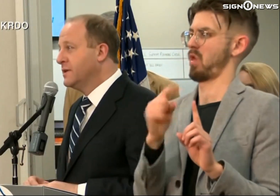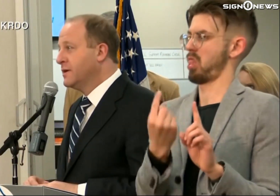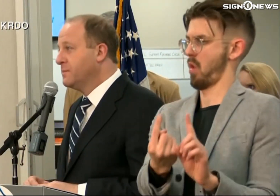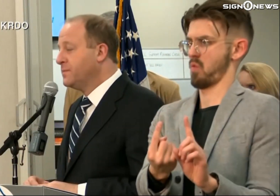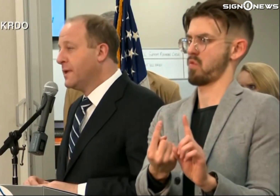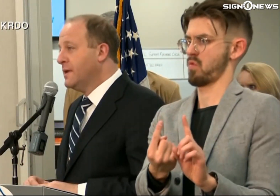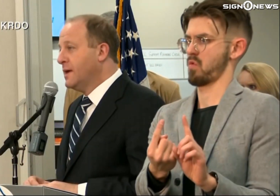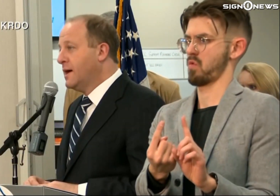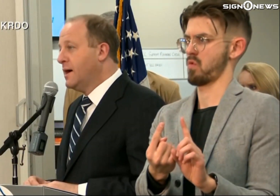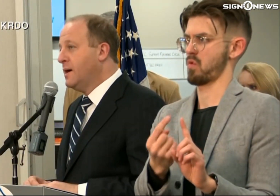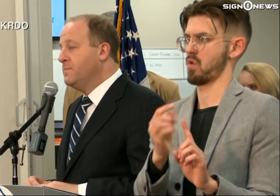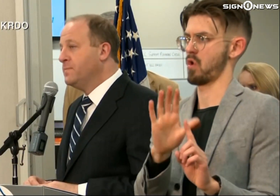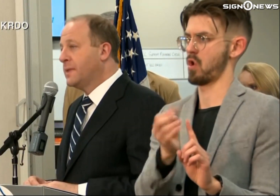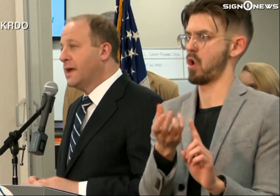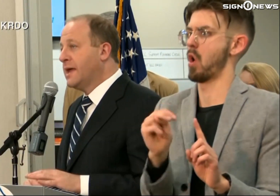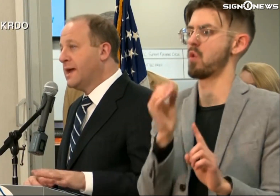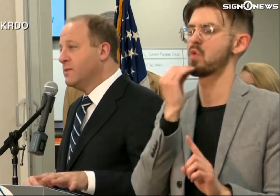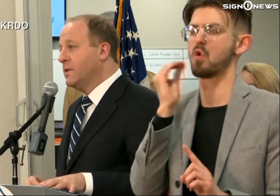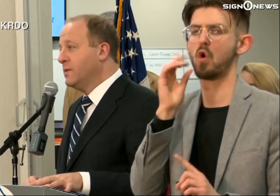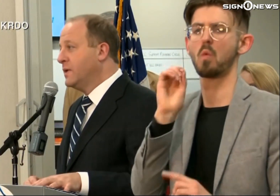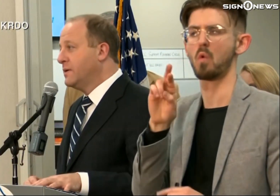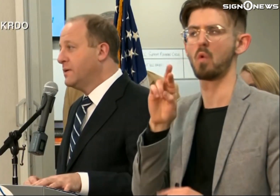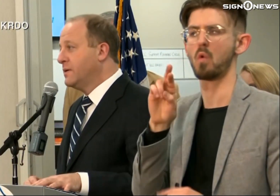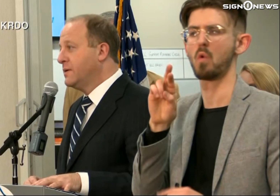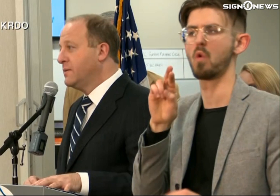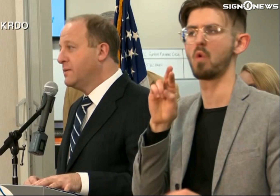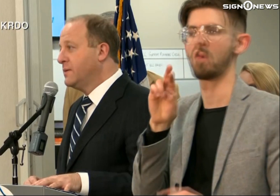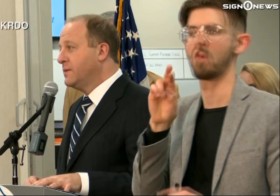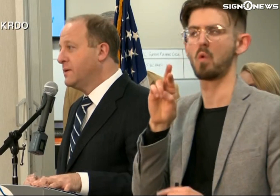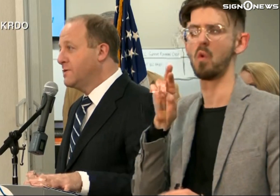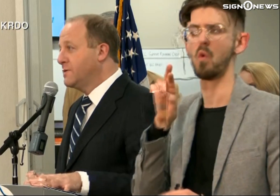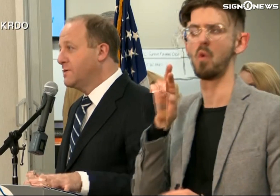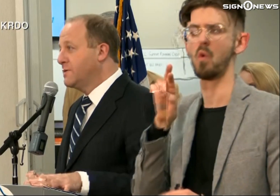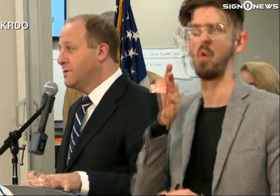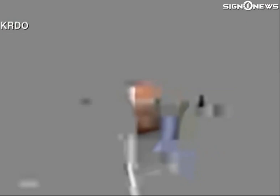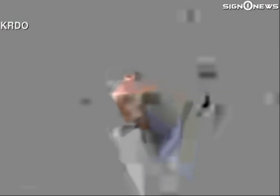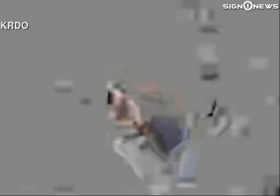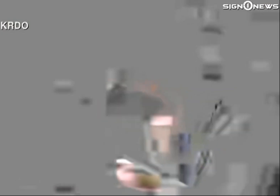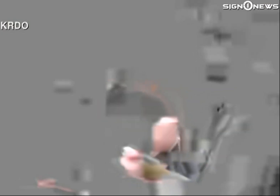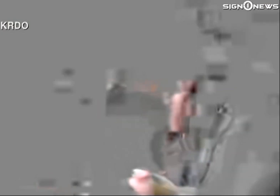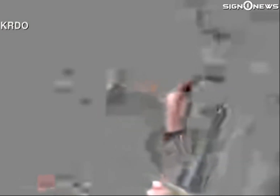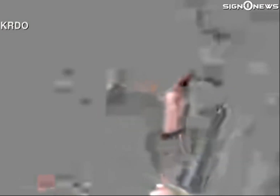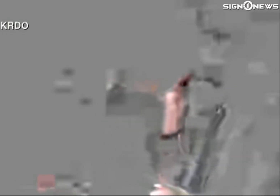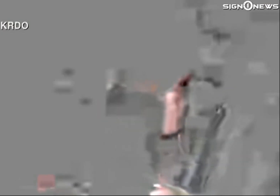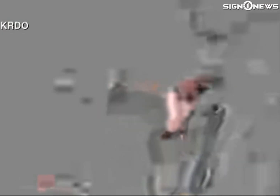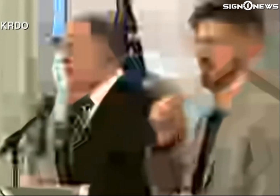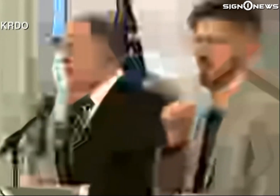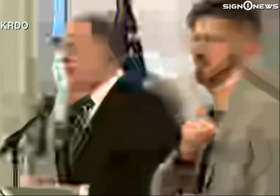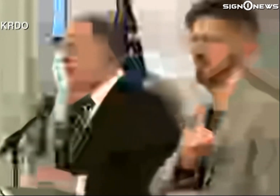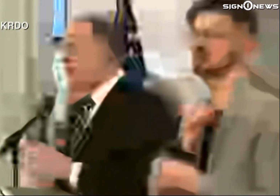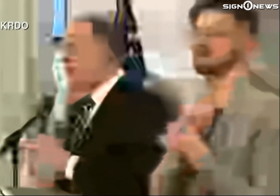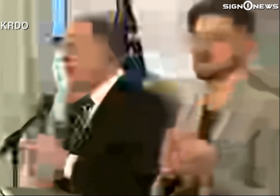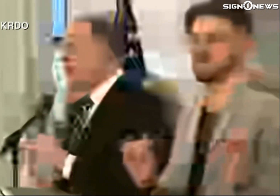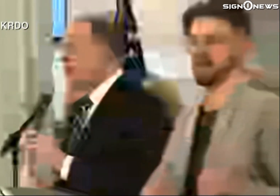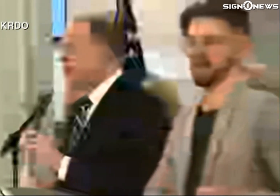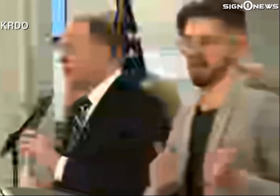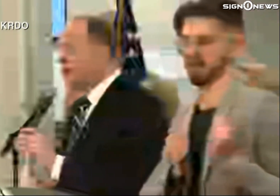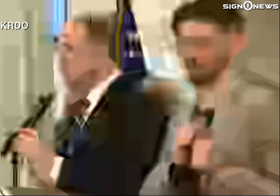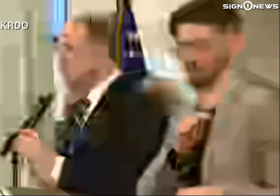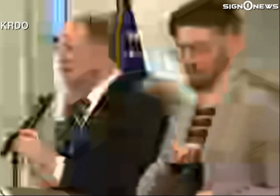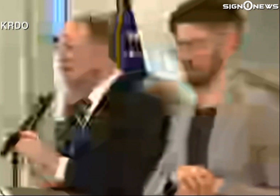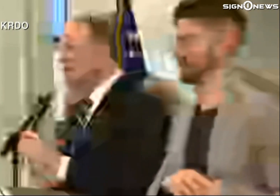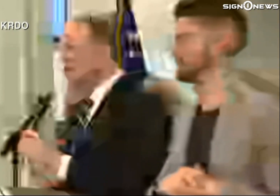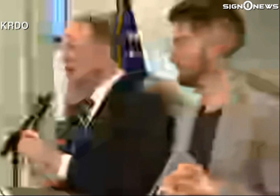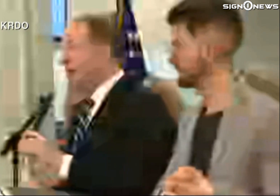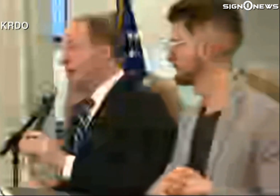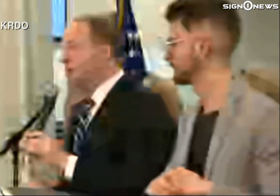just to be clear, again, this lived independently. So again, there has